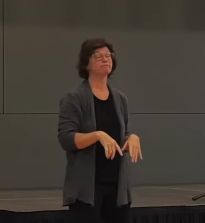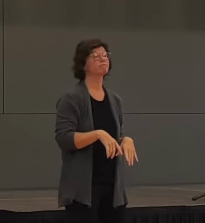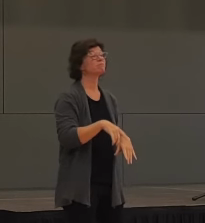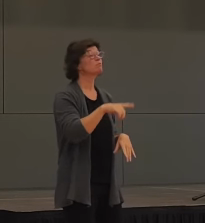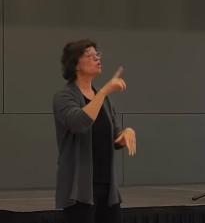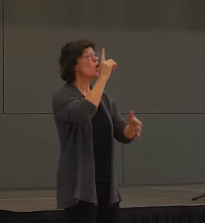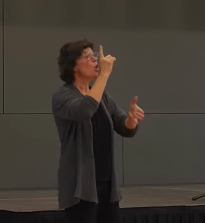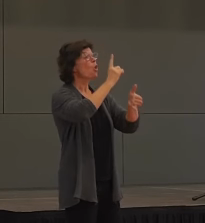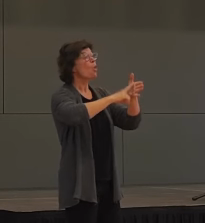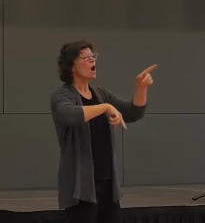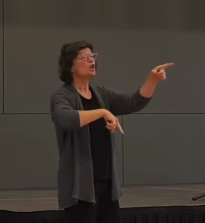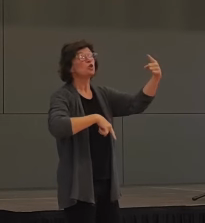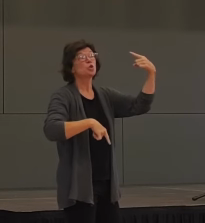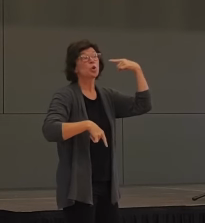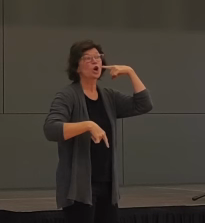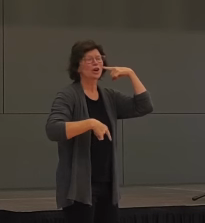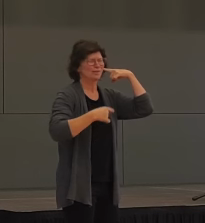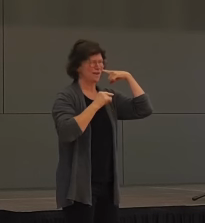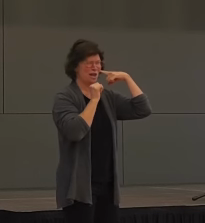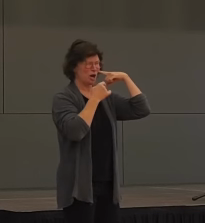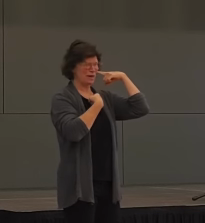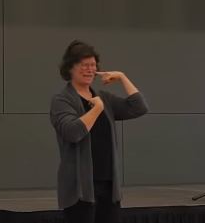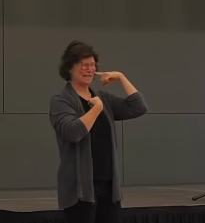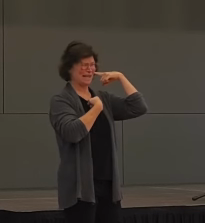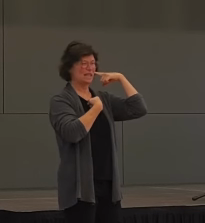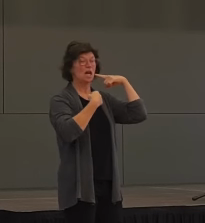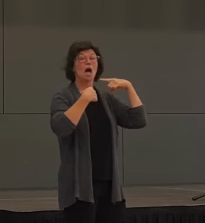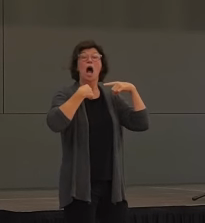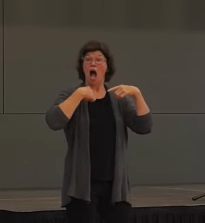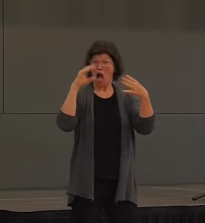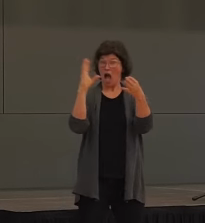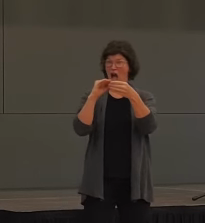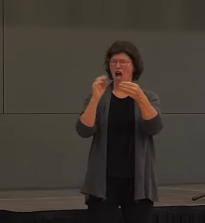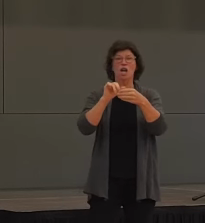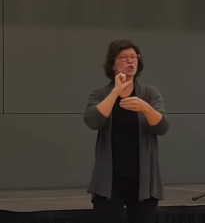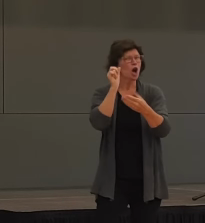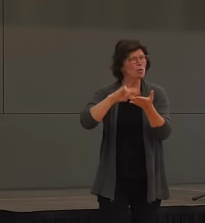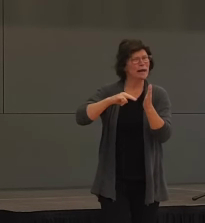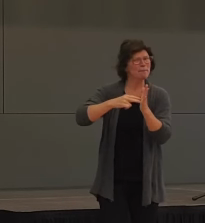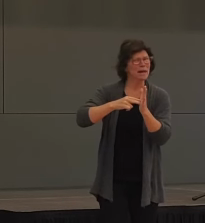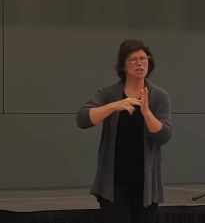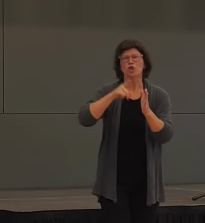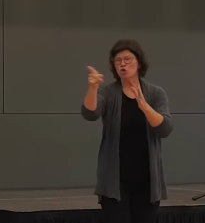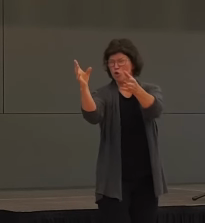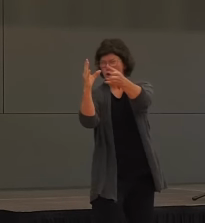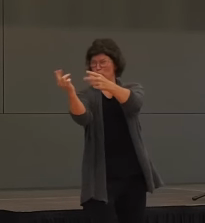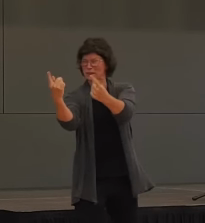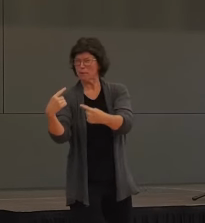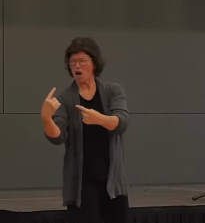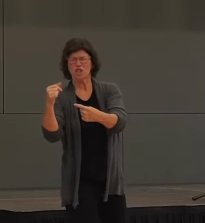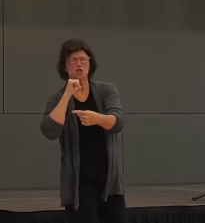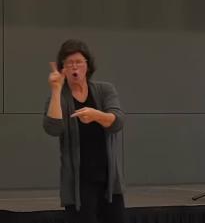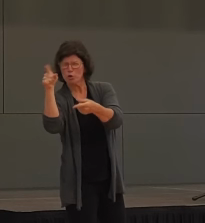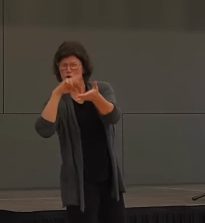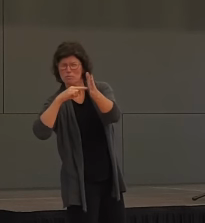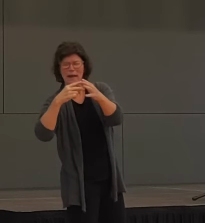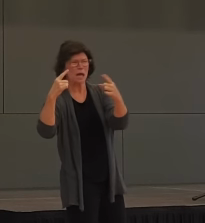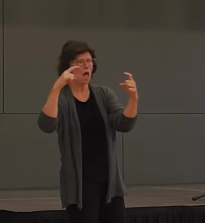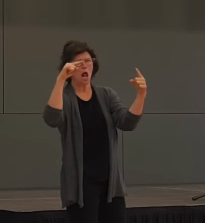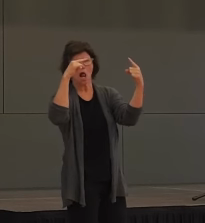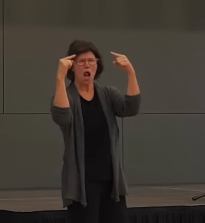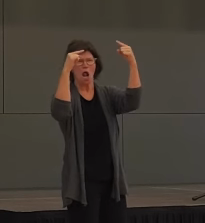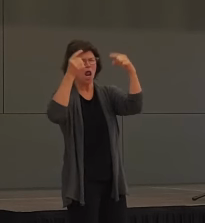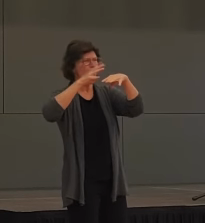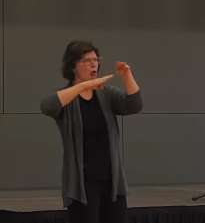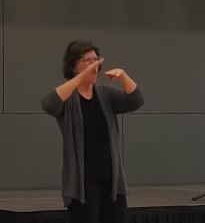heard was not what I said, and what I said was not what I meant, and what you meant was not what I said, and blah, blah, blah. It gets very